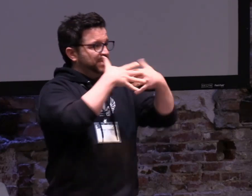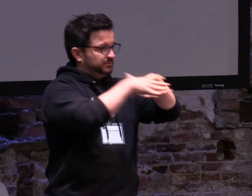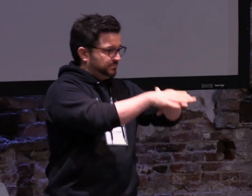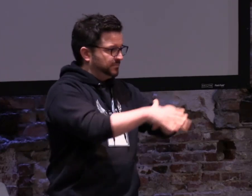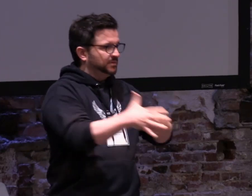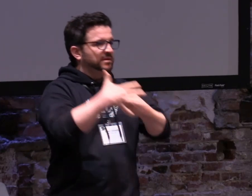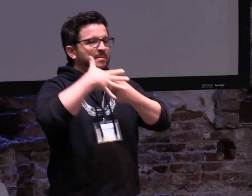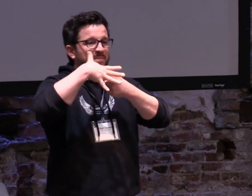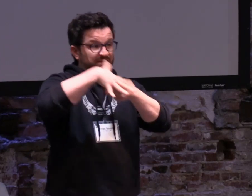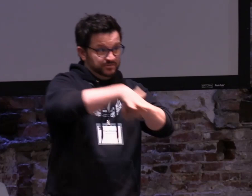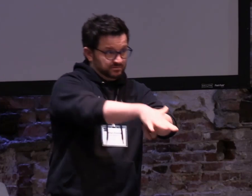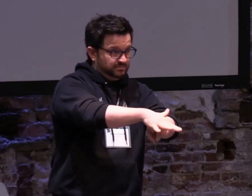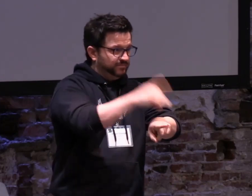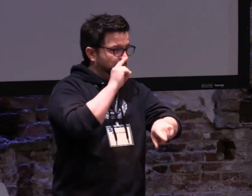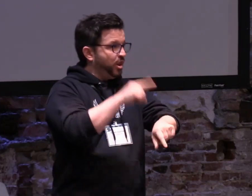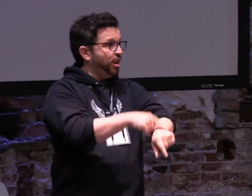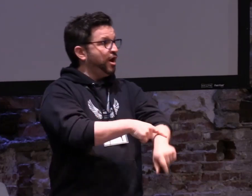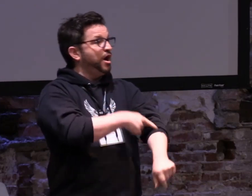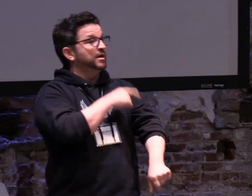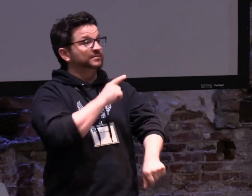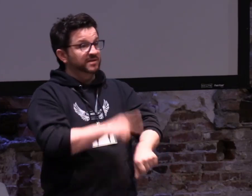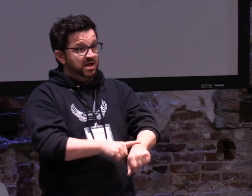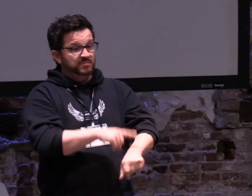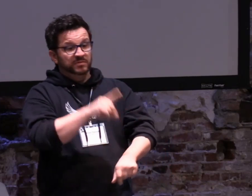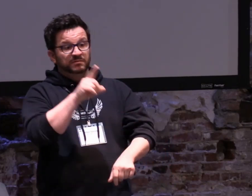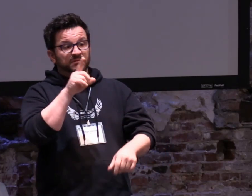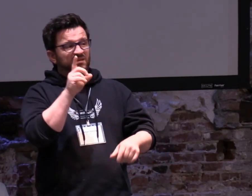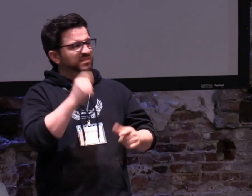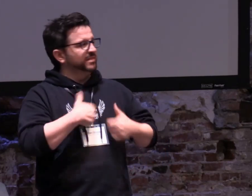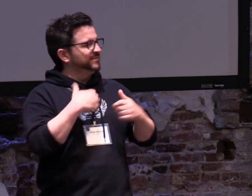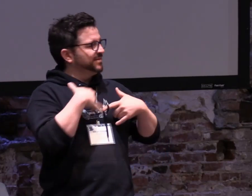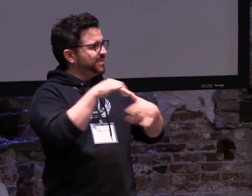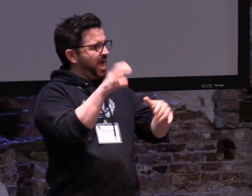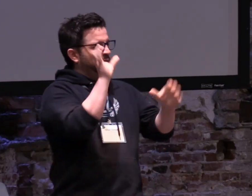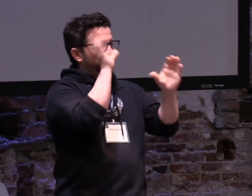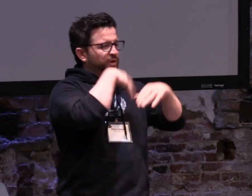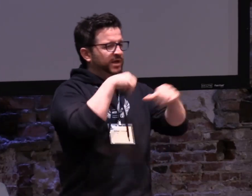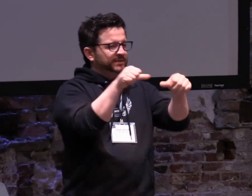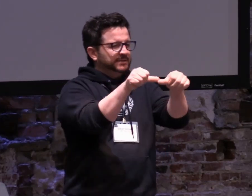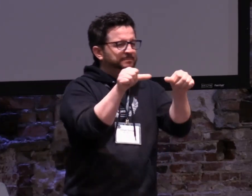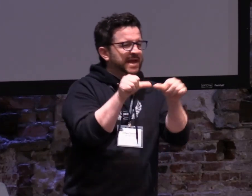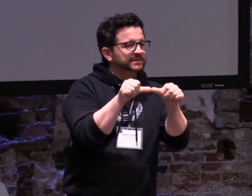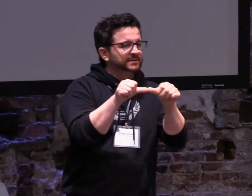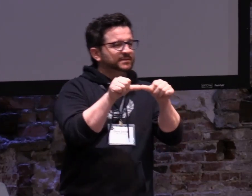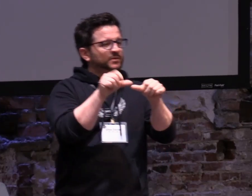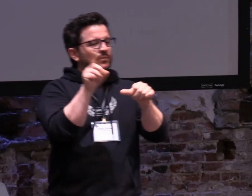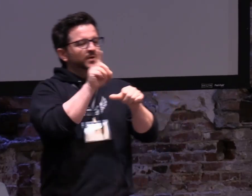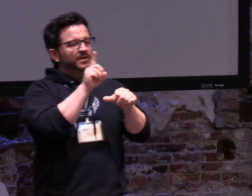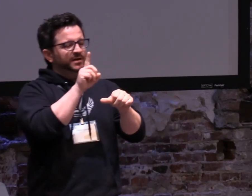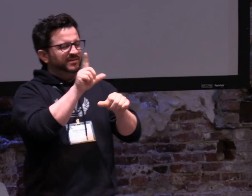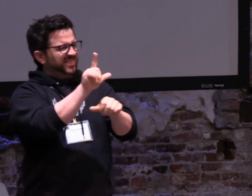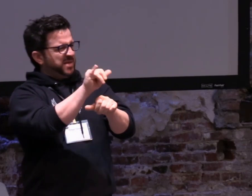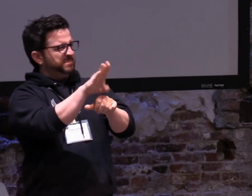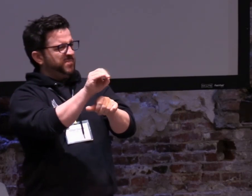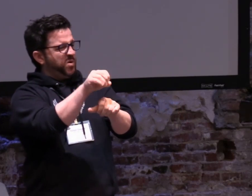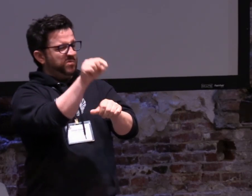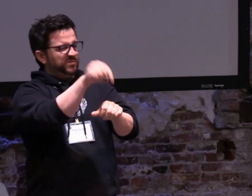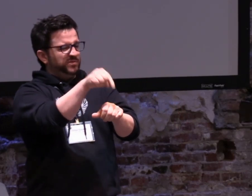I was initially mainstreamed as the only deaf student in the program in some